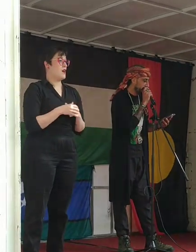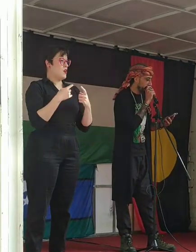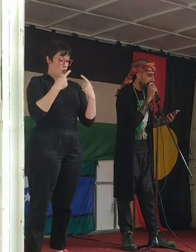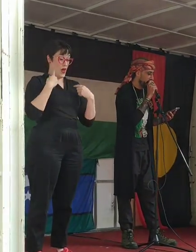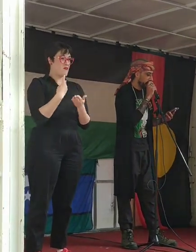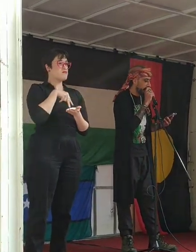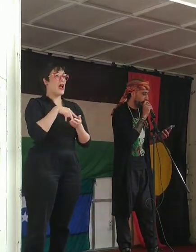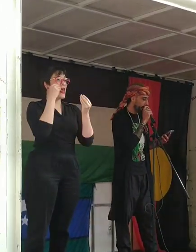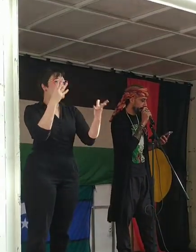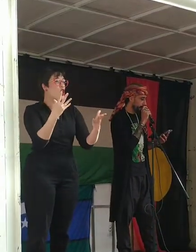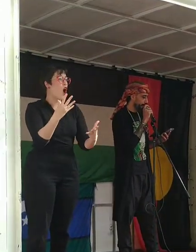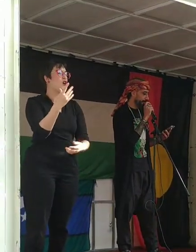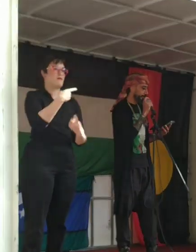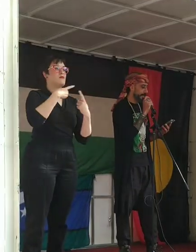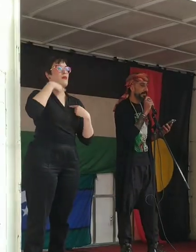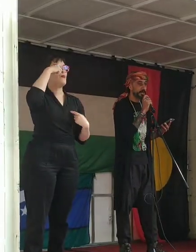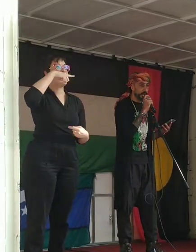We are here to let you know.